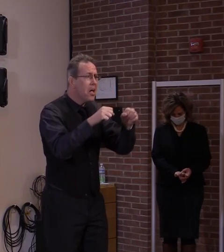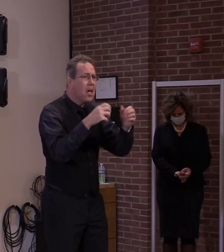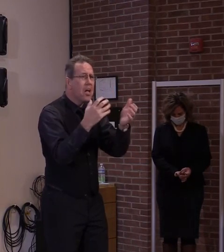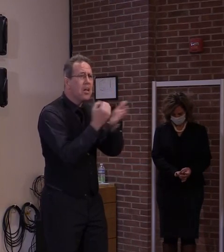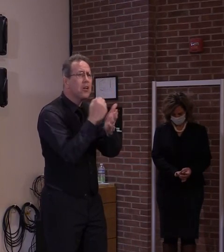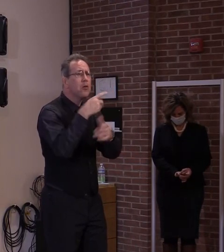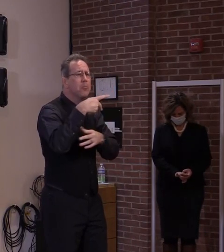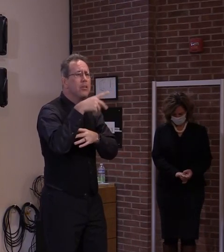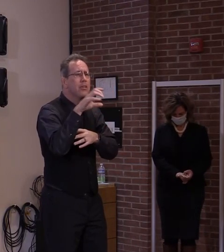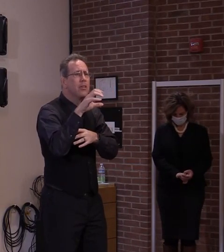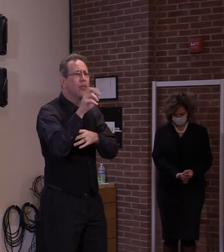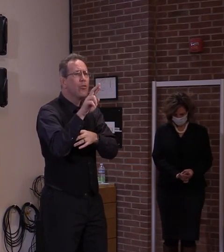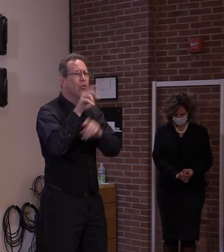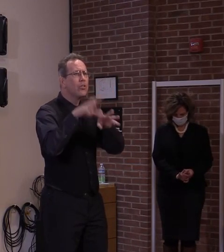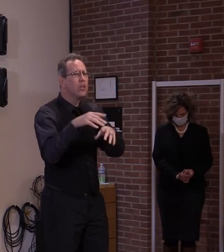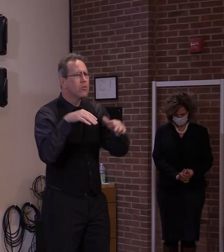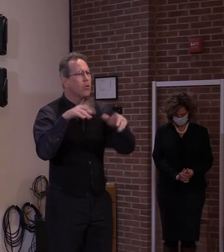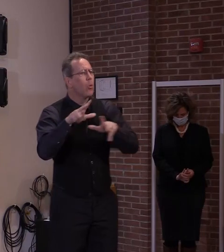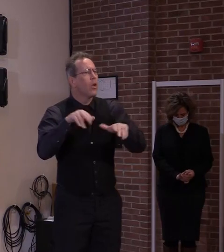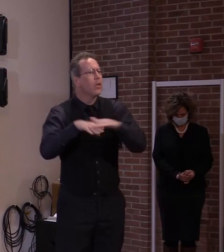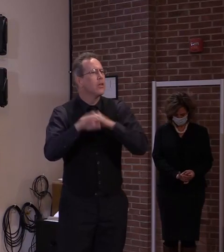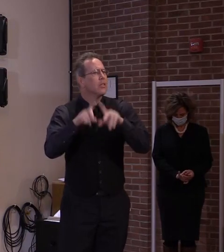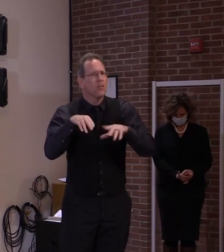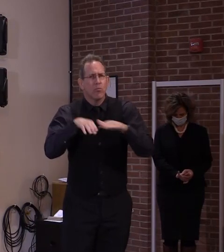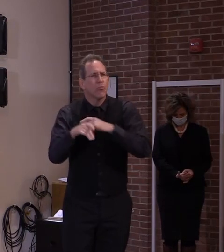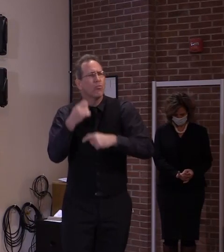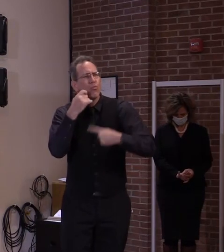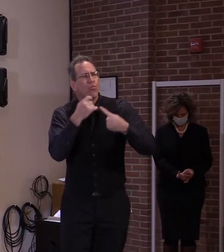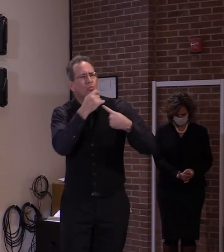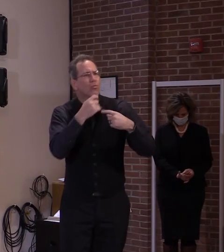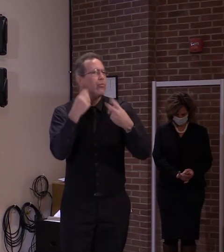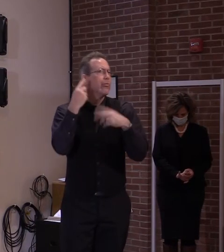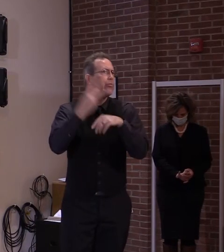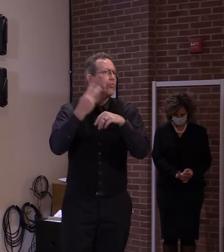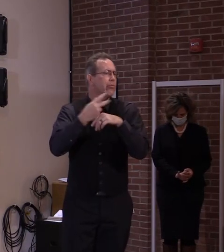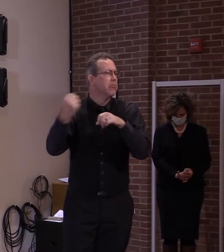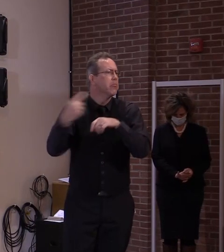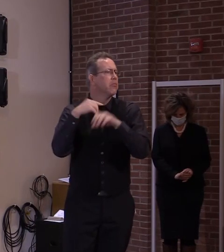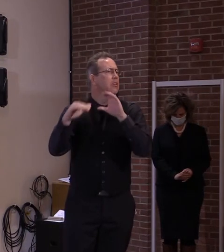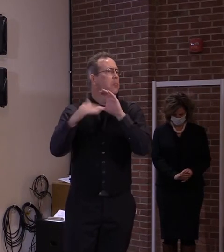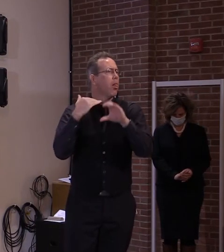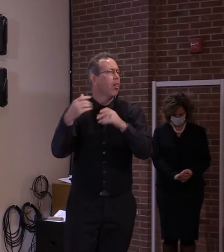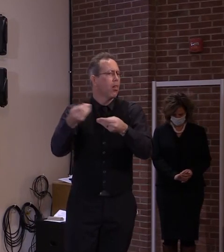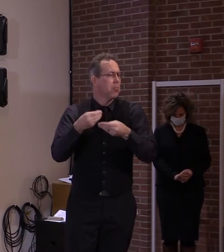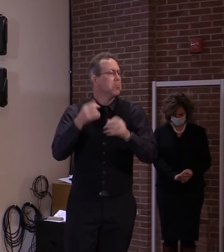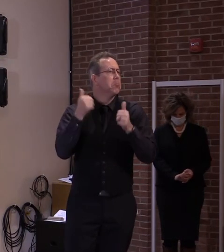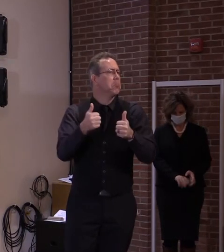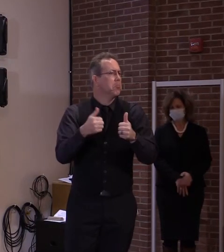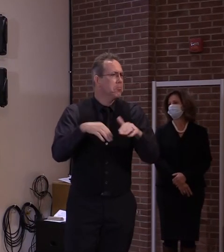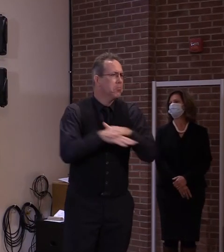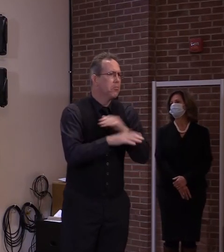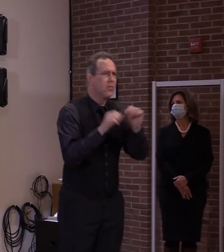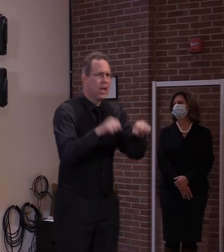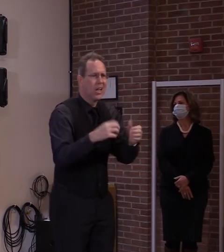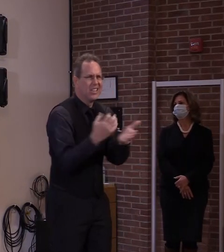today and get the results in time. And you can get the rapid results test